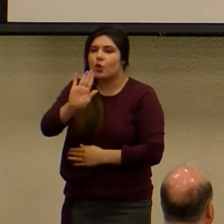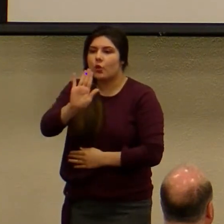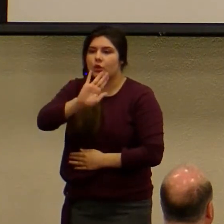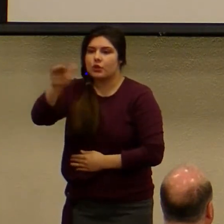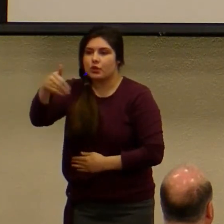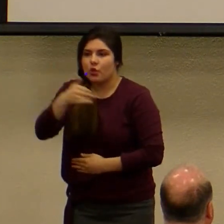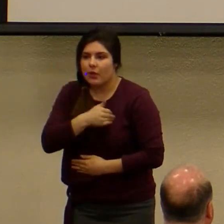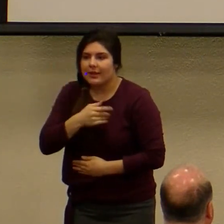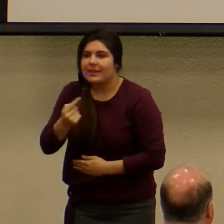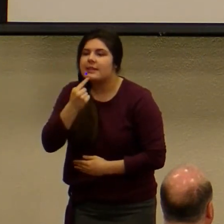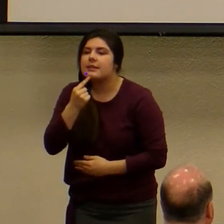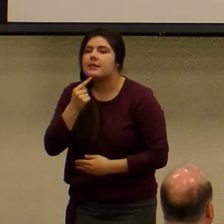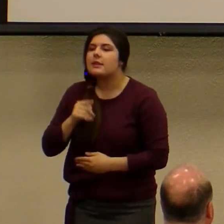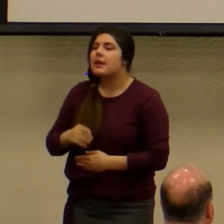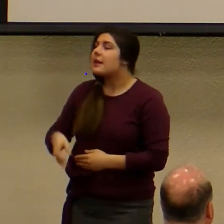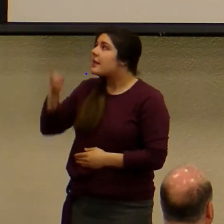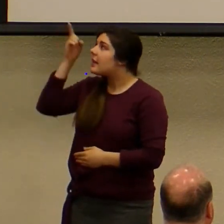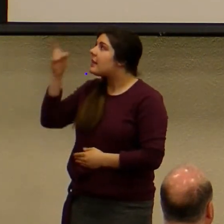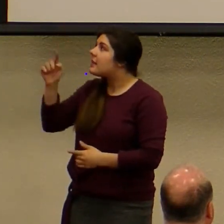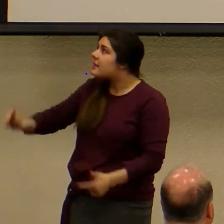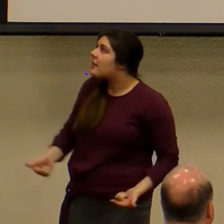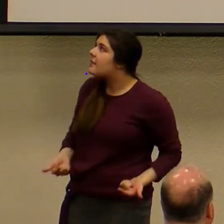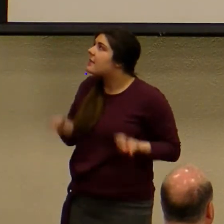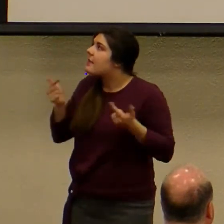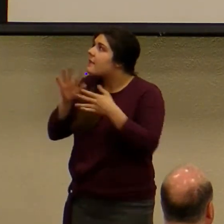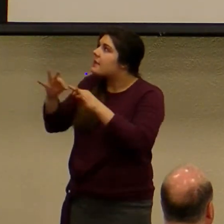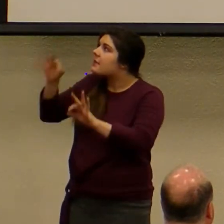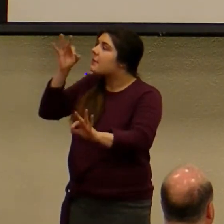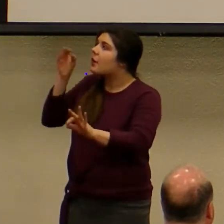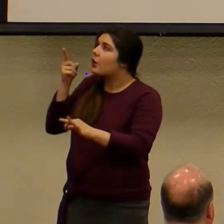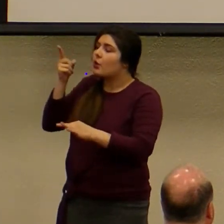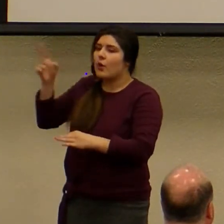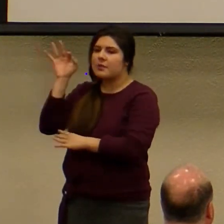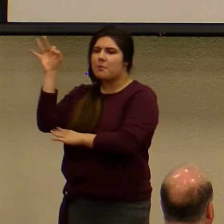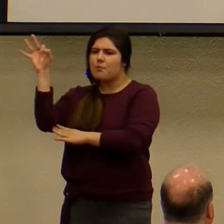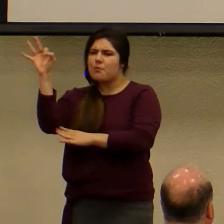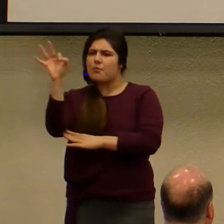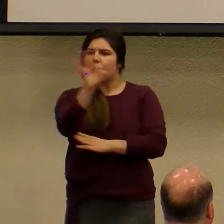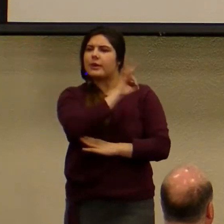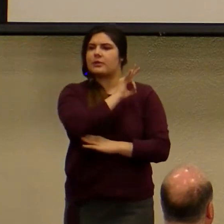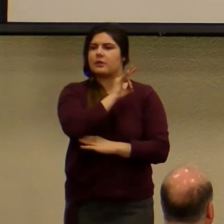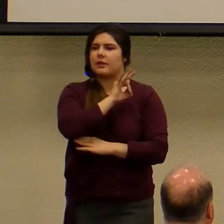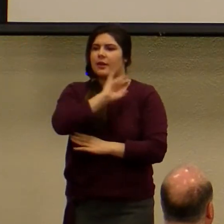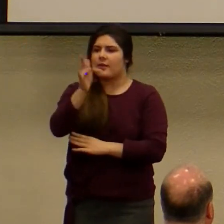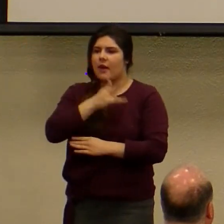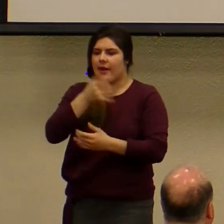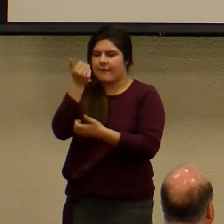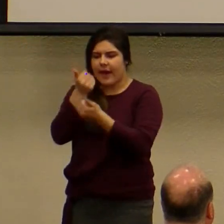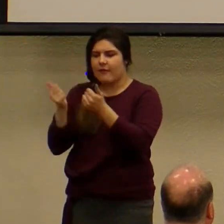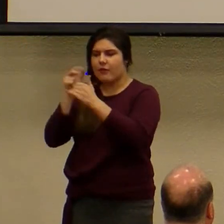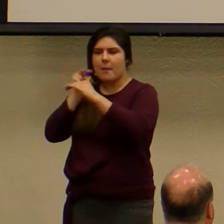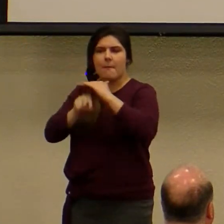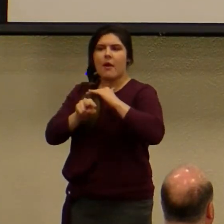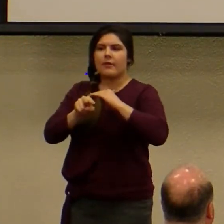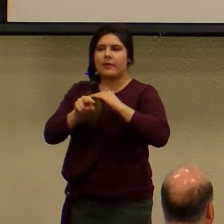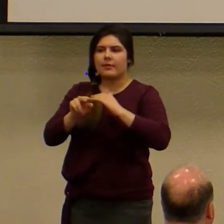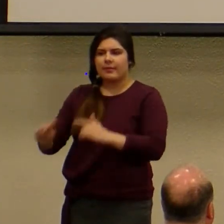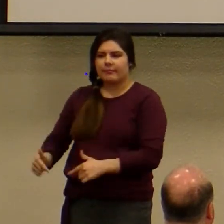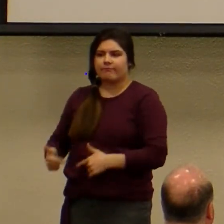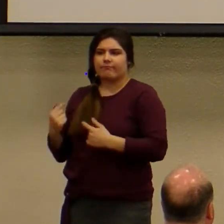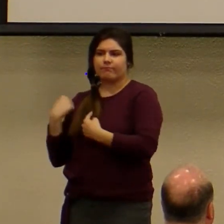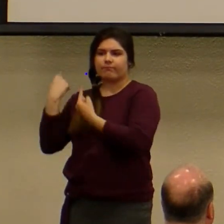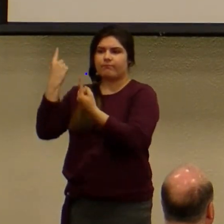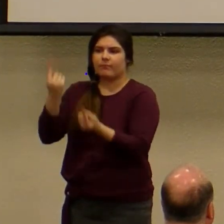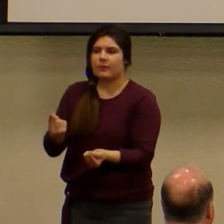would argue that he is the living spirit who has preached in the heart of every prophet that ever exists. 1 Peter